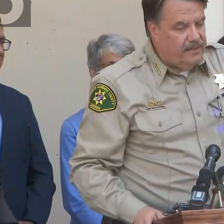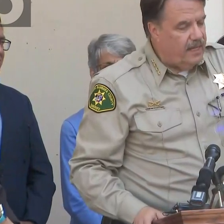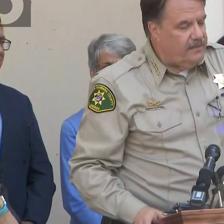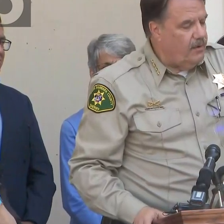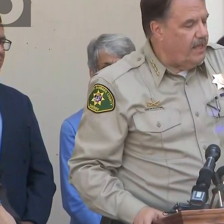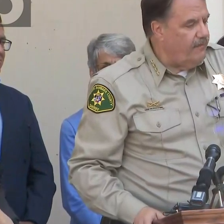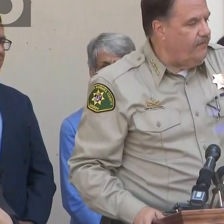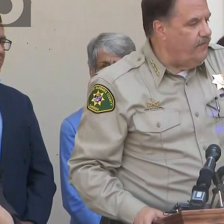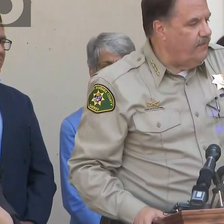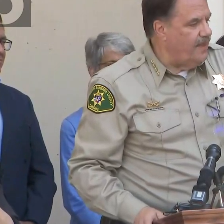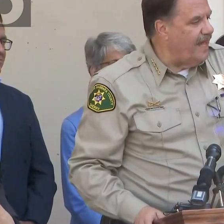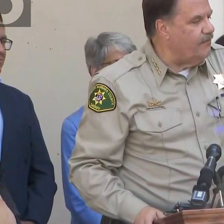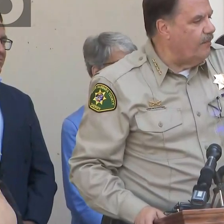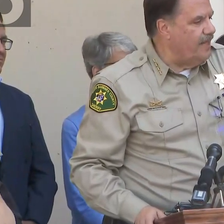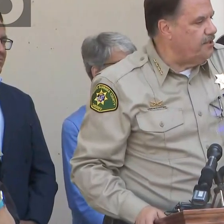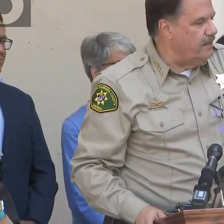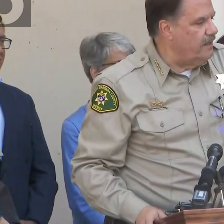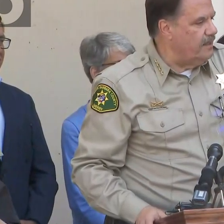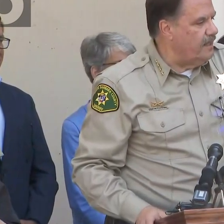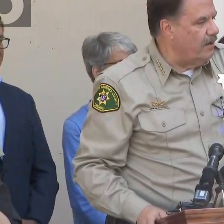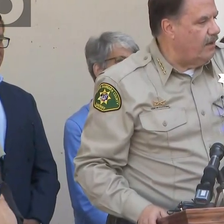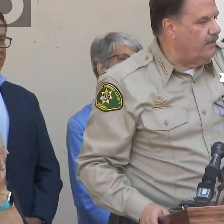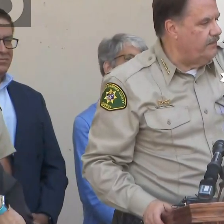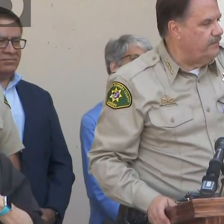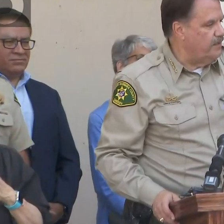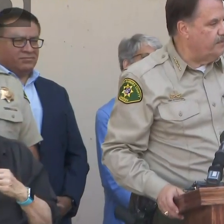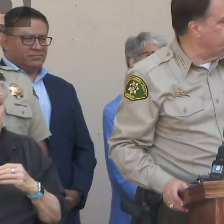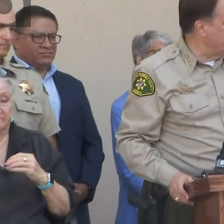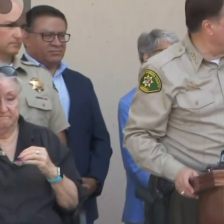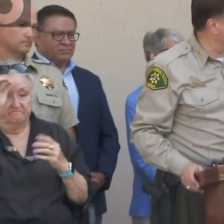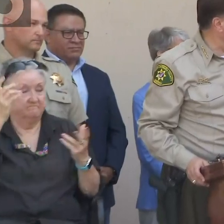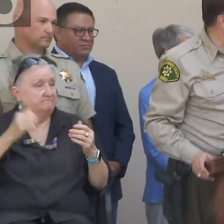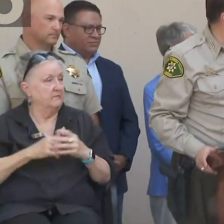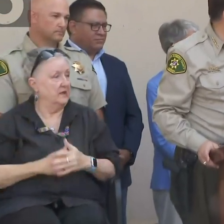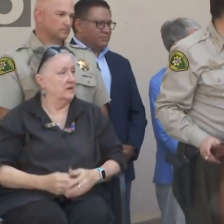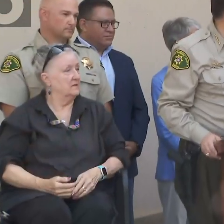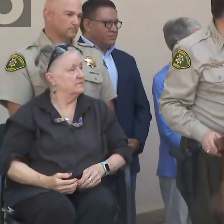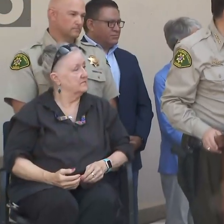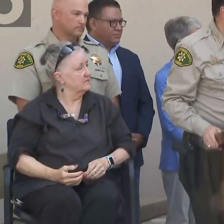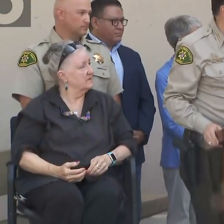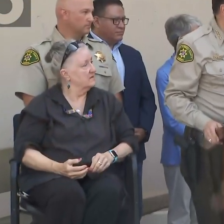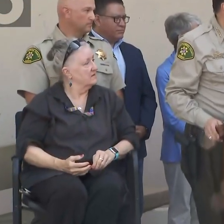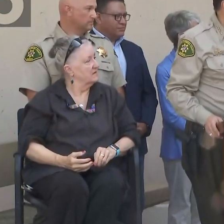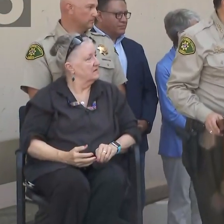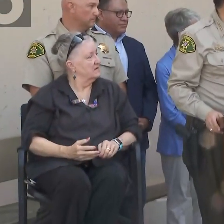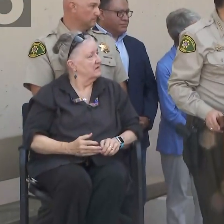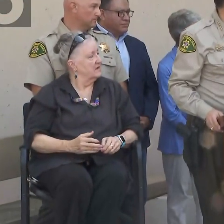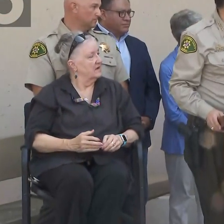That I don't have that information at all. So.